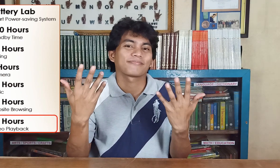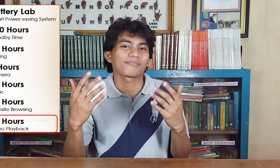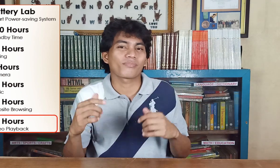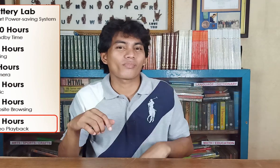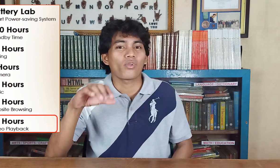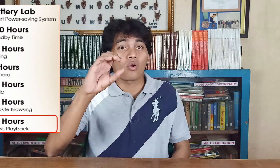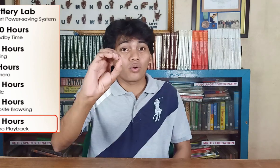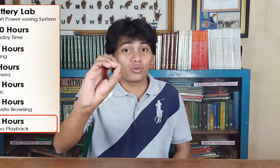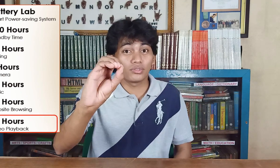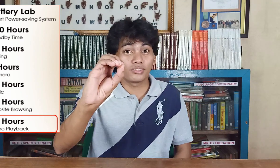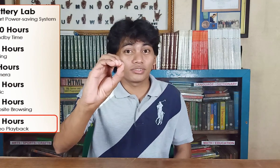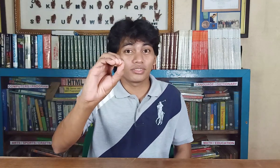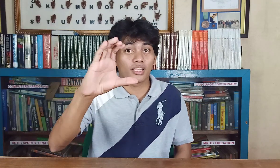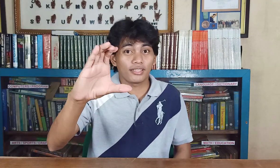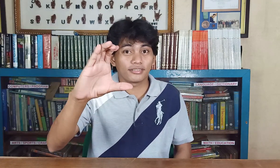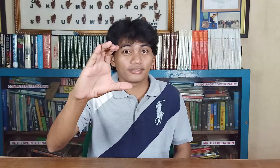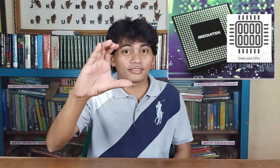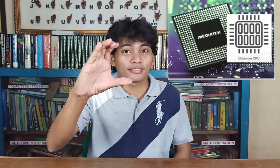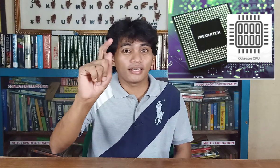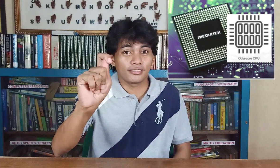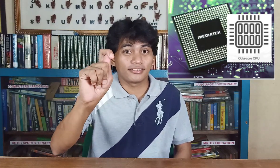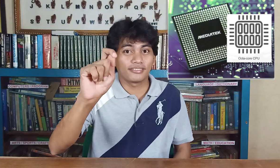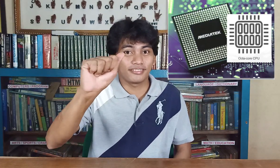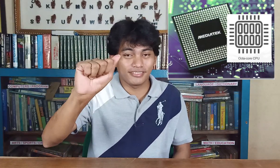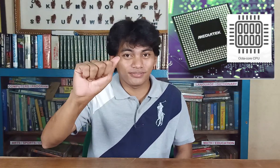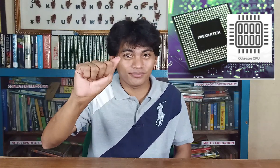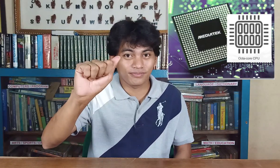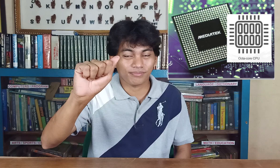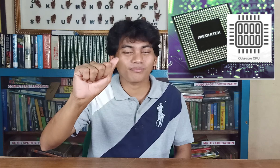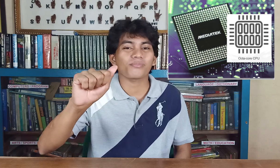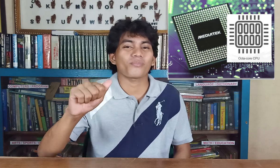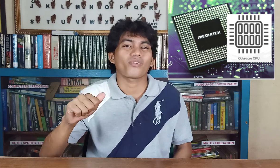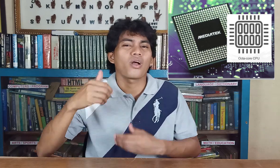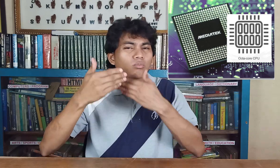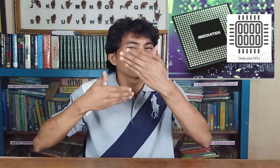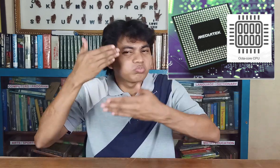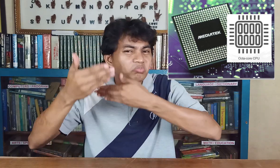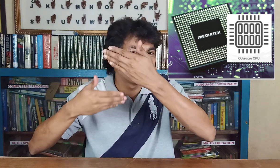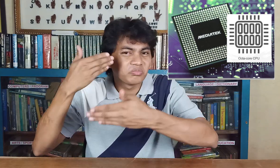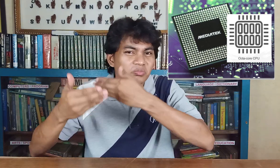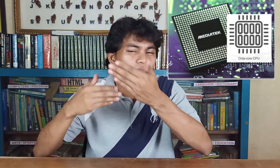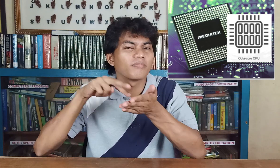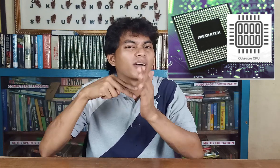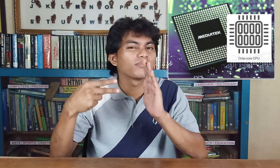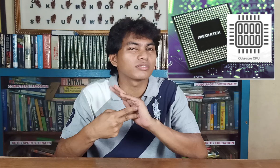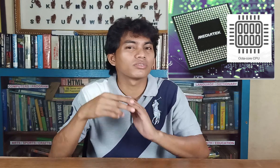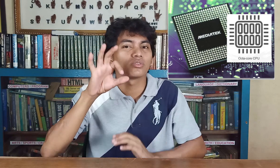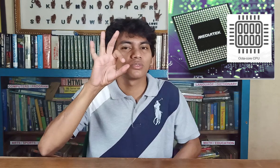We have octa-core processor, which means there are 8 processors in operation.